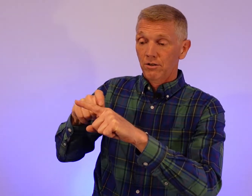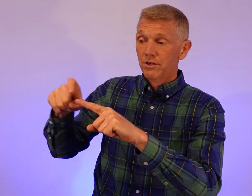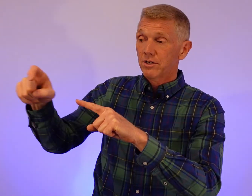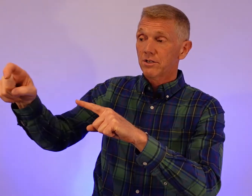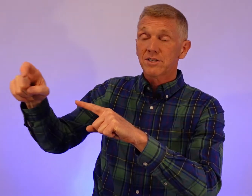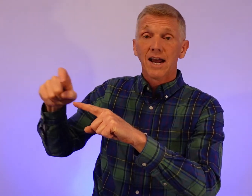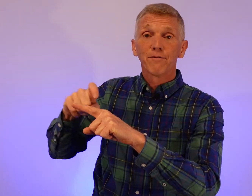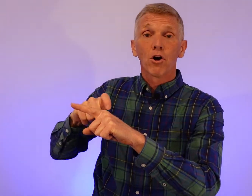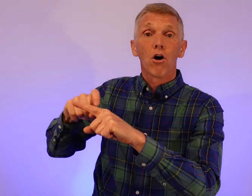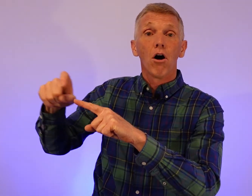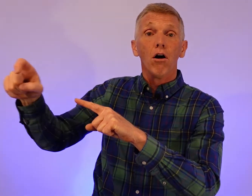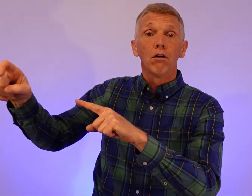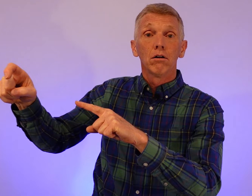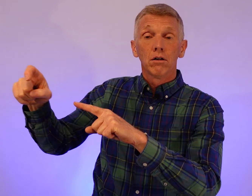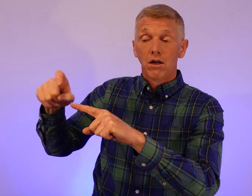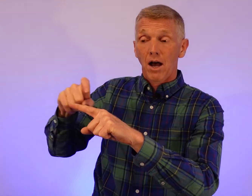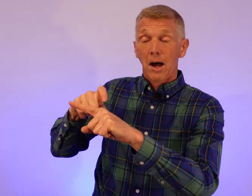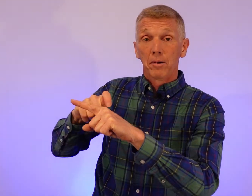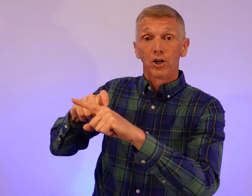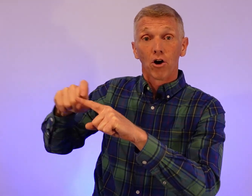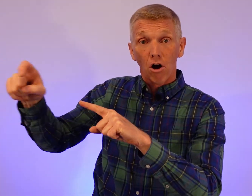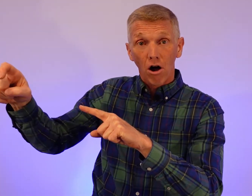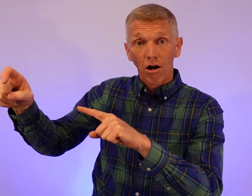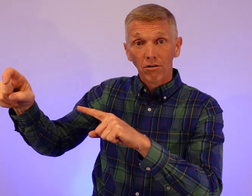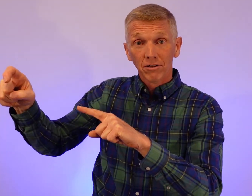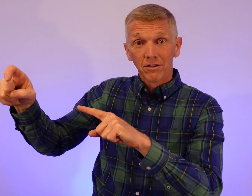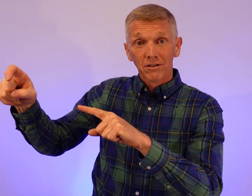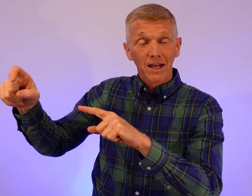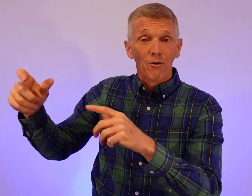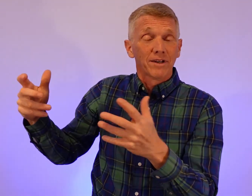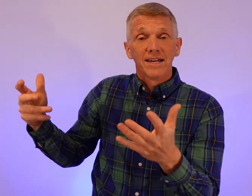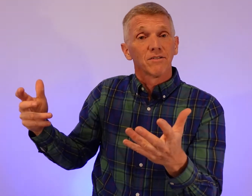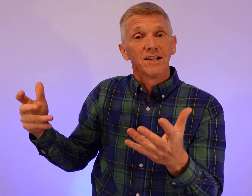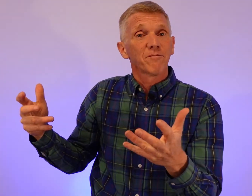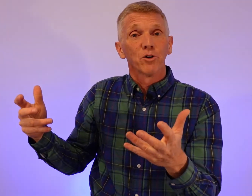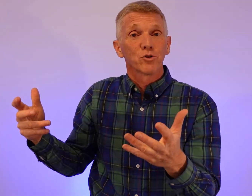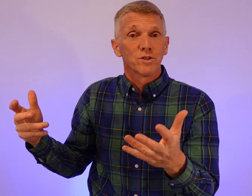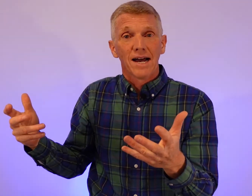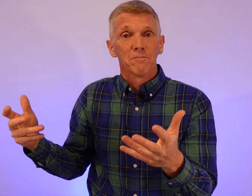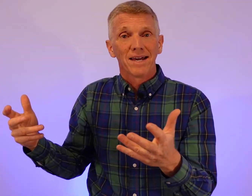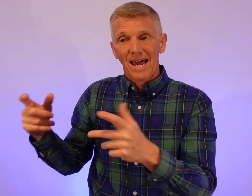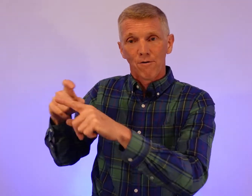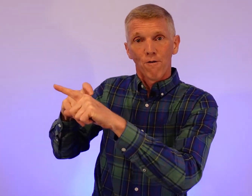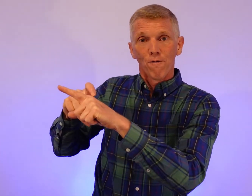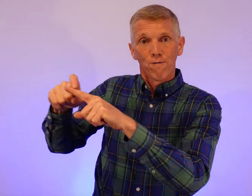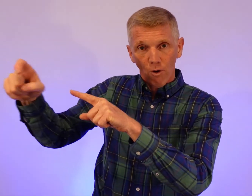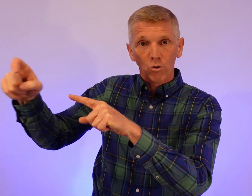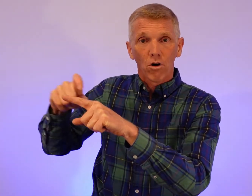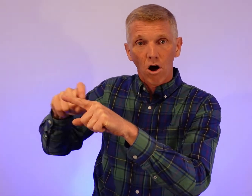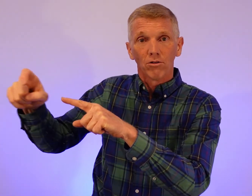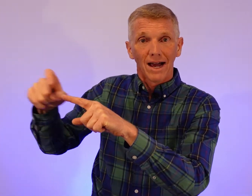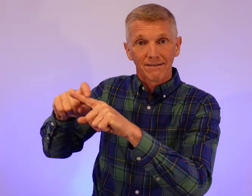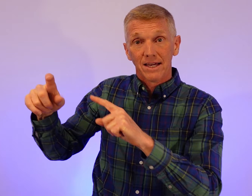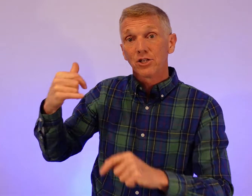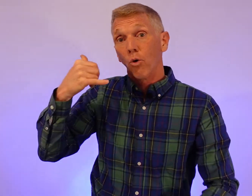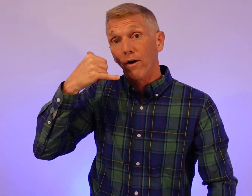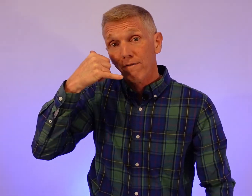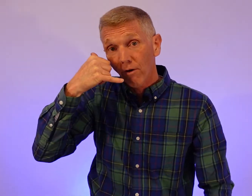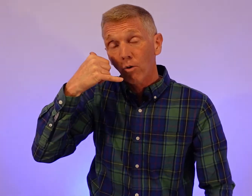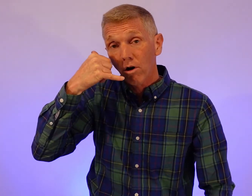this is a sign for call. I'm going to call. Now, in the case of a deaf person who's not going to make a phone call like this or a phone call